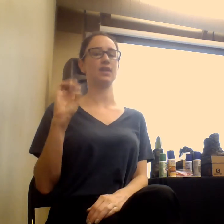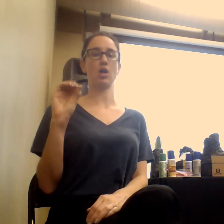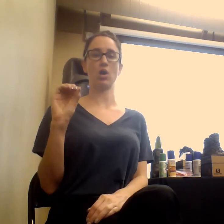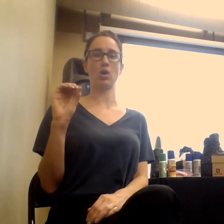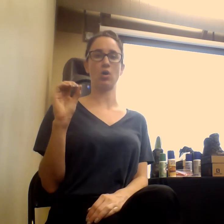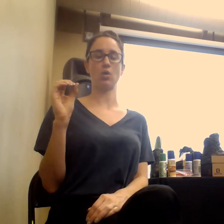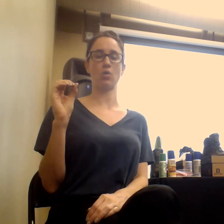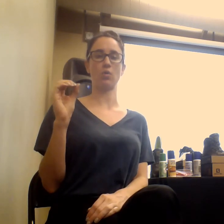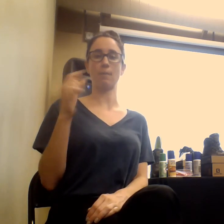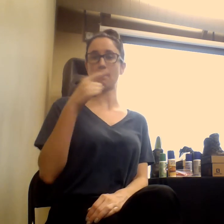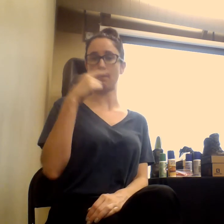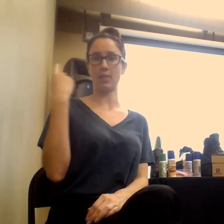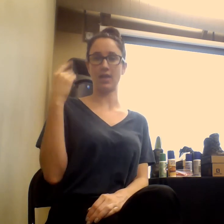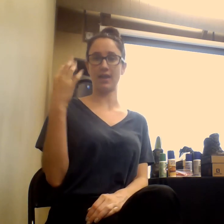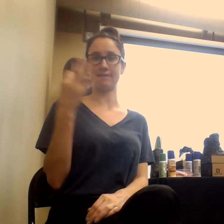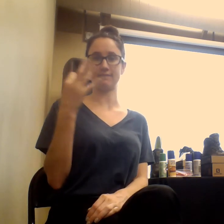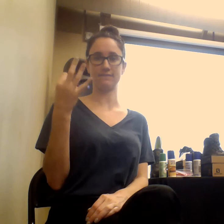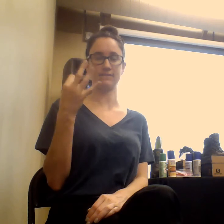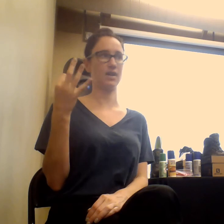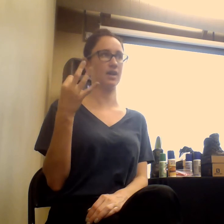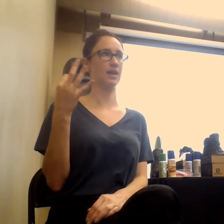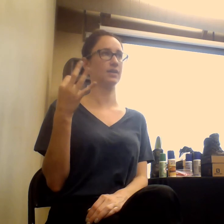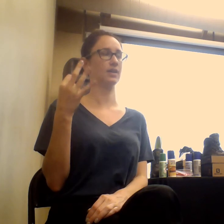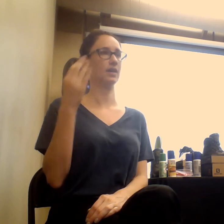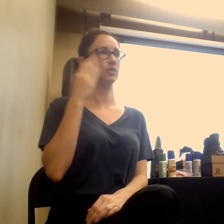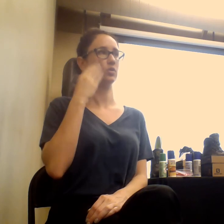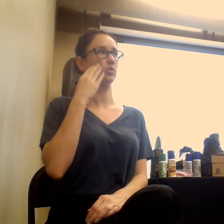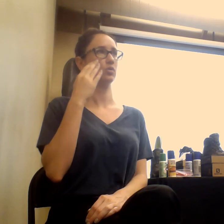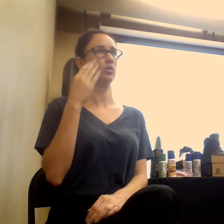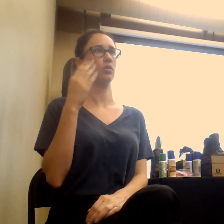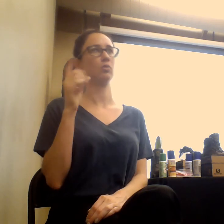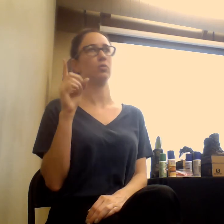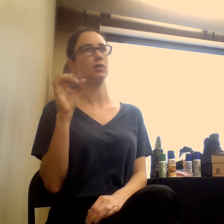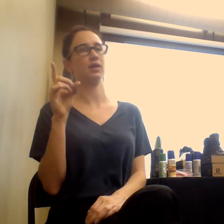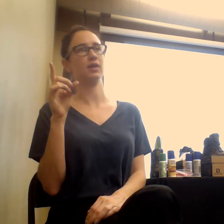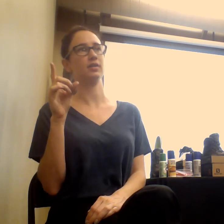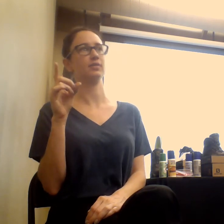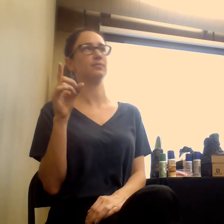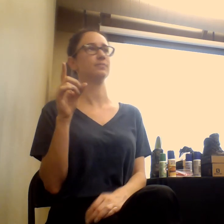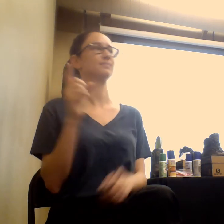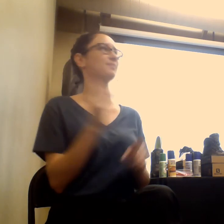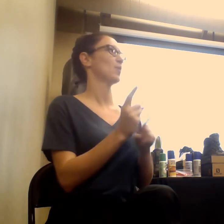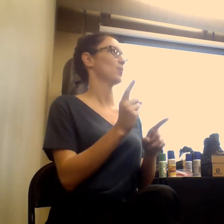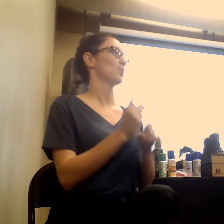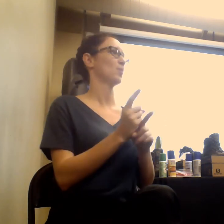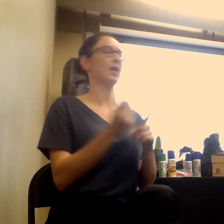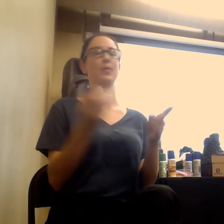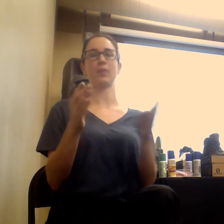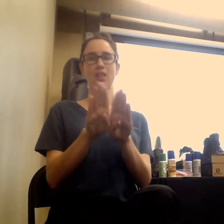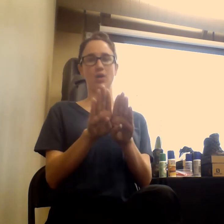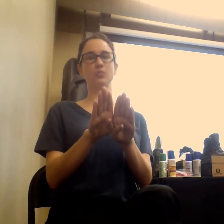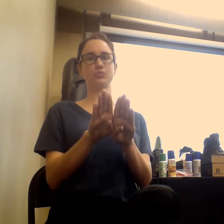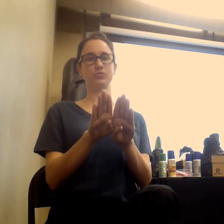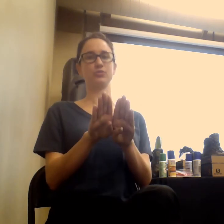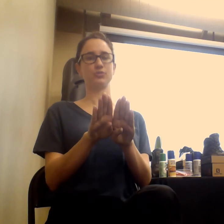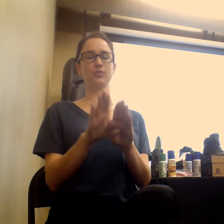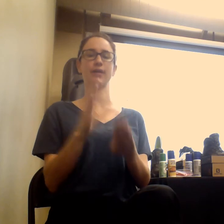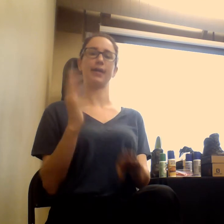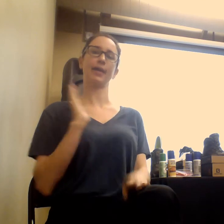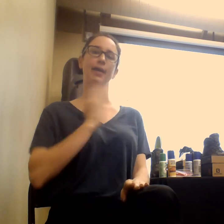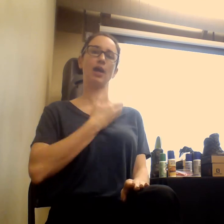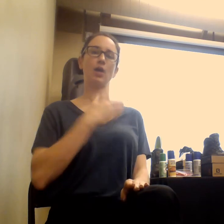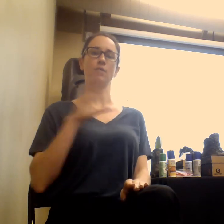REI did this Black Friday? Everybody knows what Black Friday is? Yeah, they closed. We closed. And go out. We said, our CEO said, you know